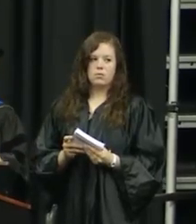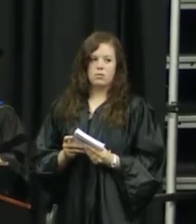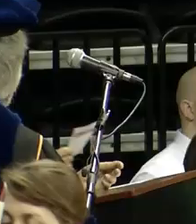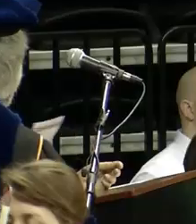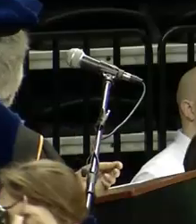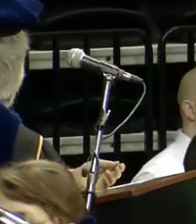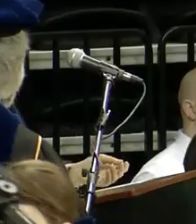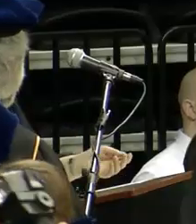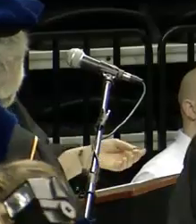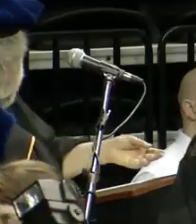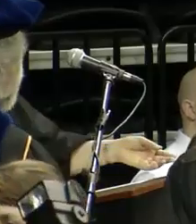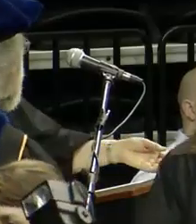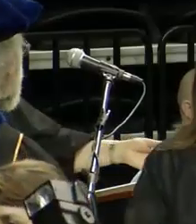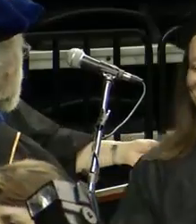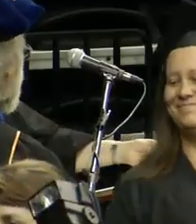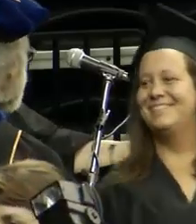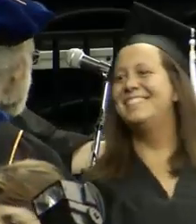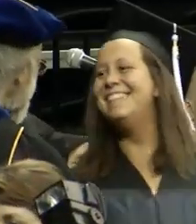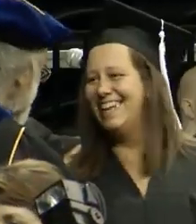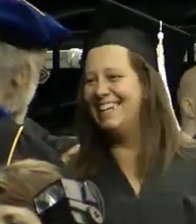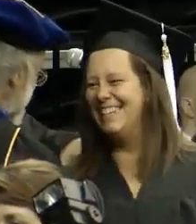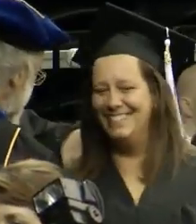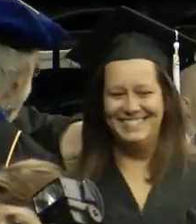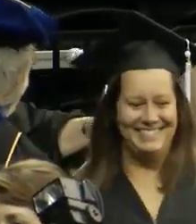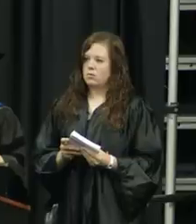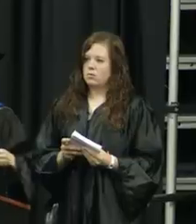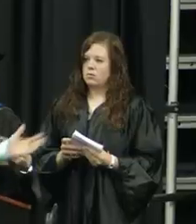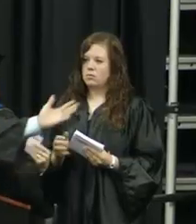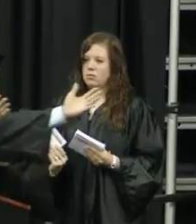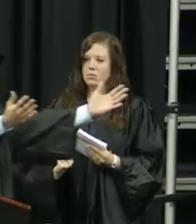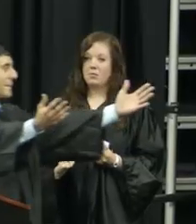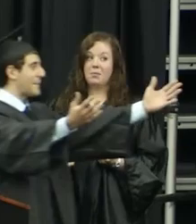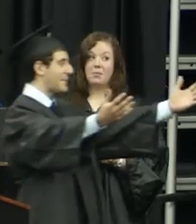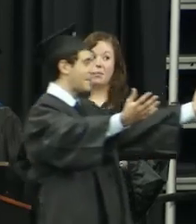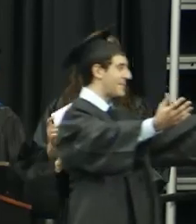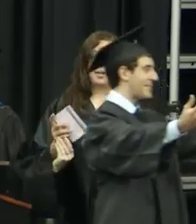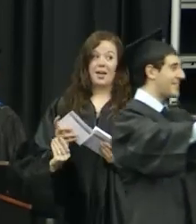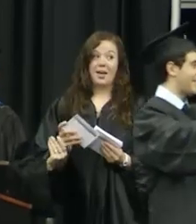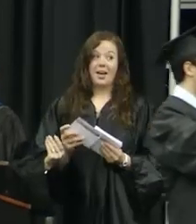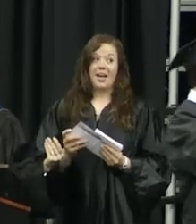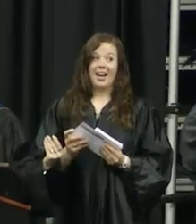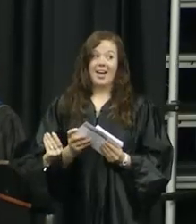Kelsey Sweet. Alex Hadressman.